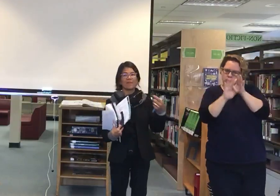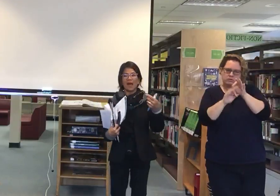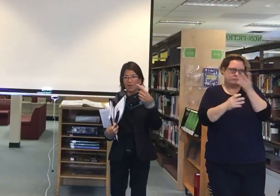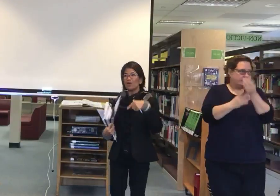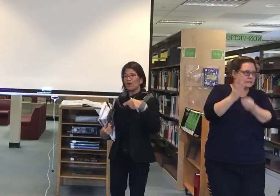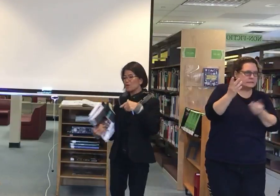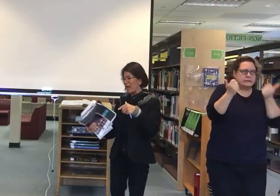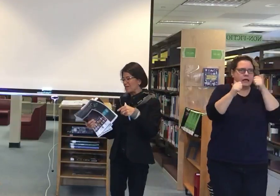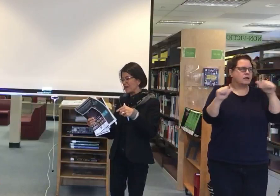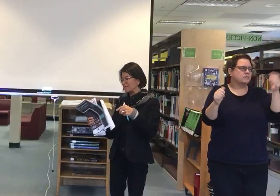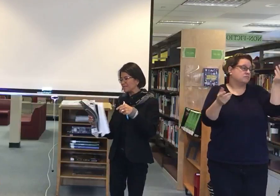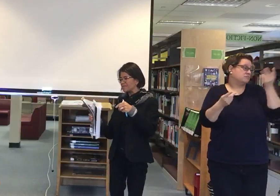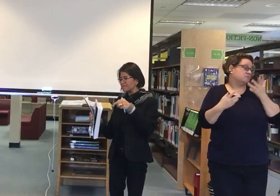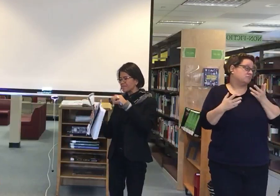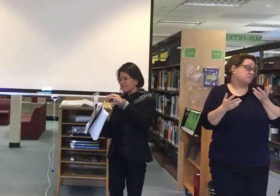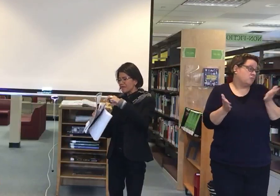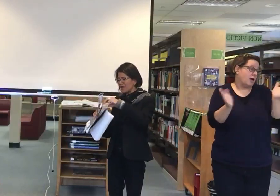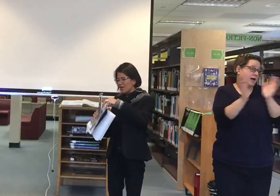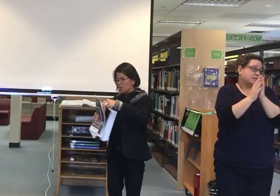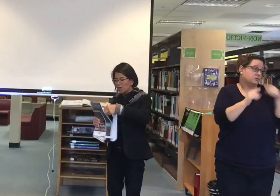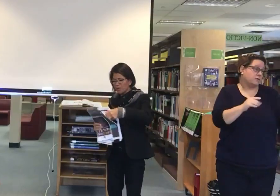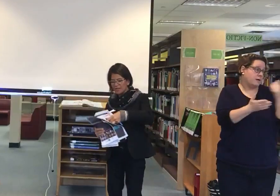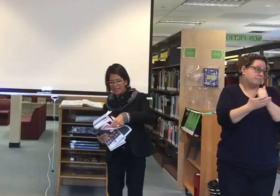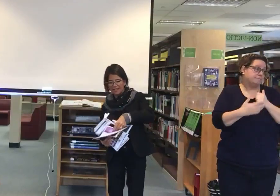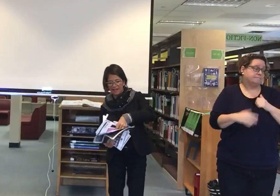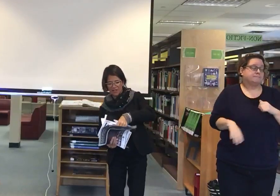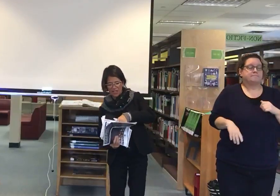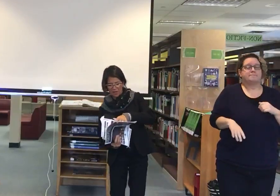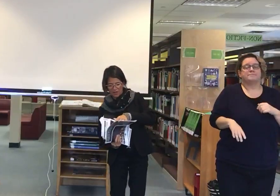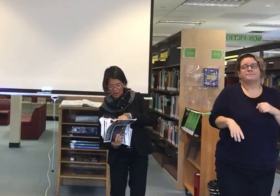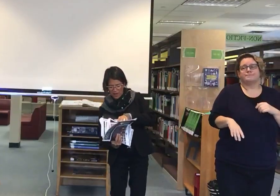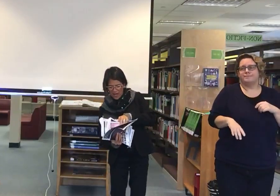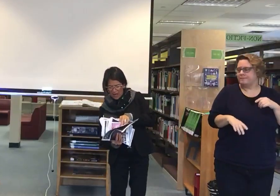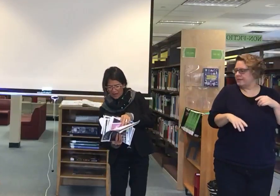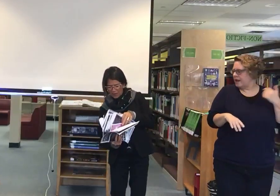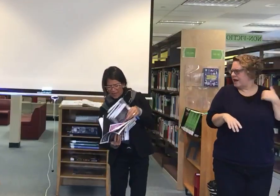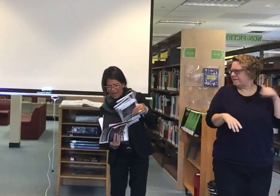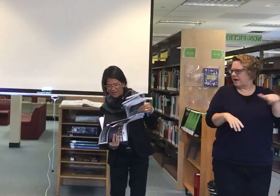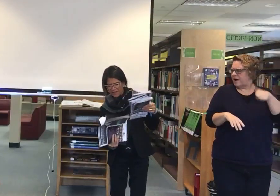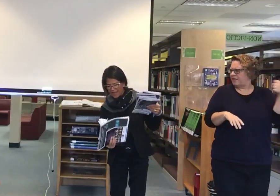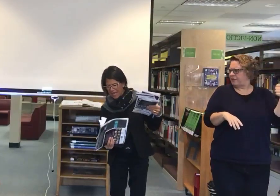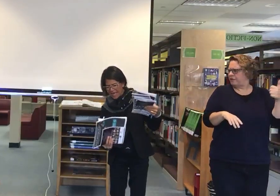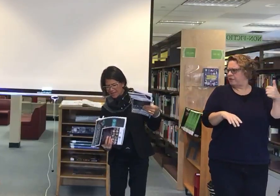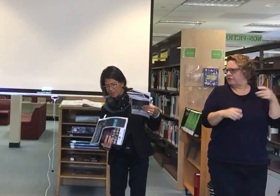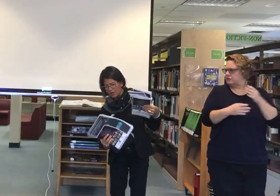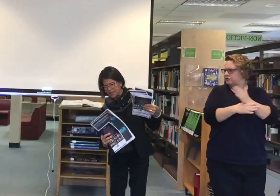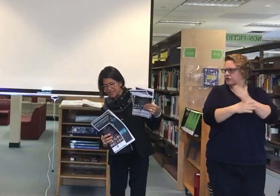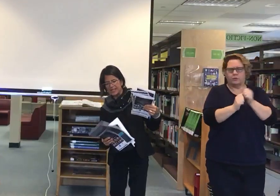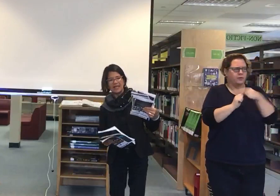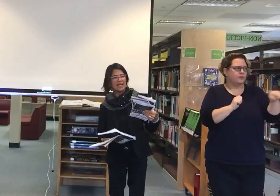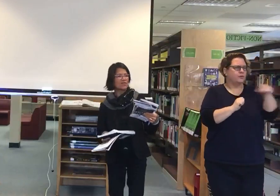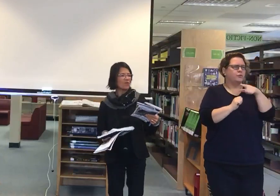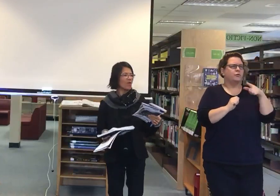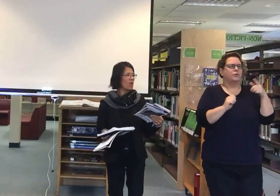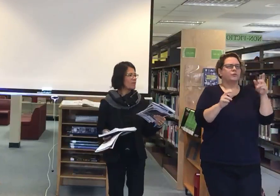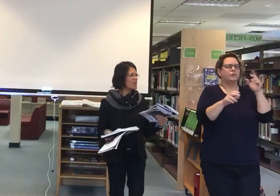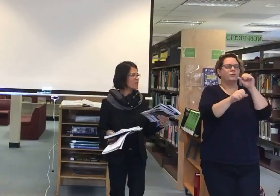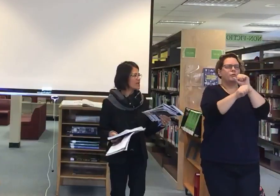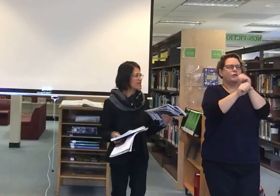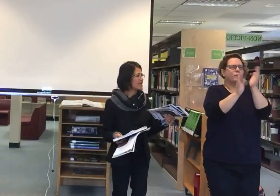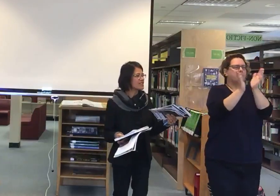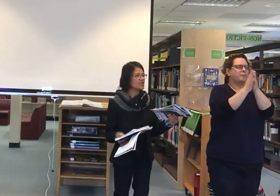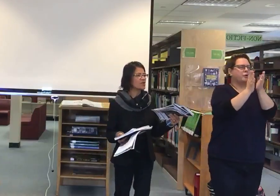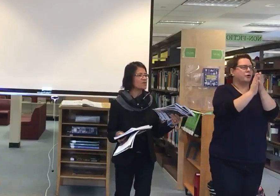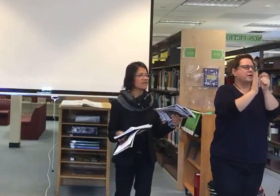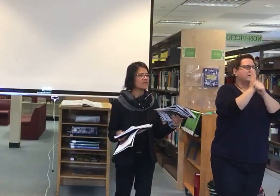that. I will also have the workbooks I'd love to share with you. I only have like 8 books, and so I'm hoping